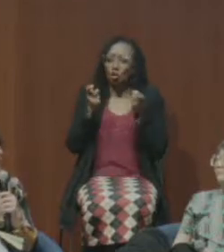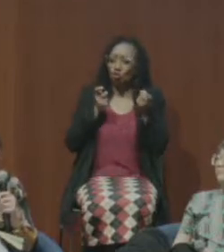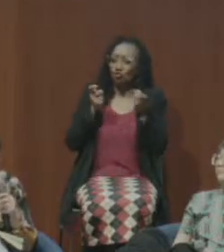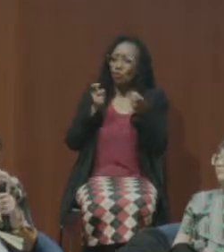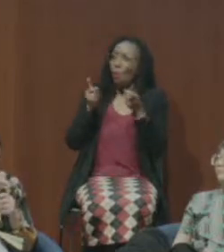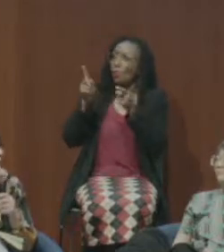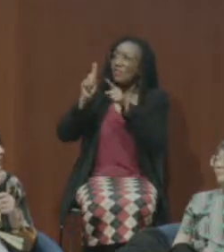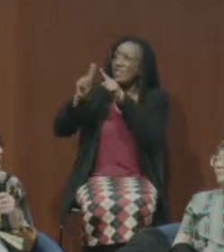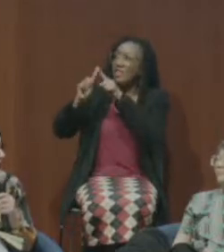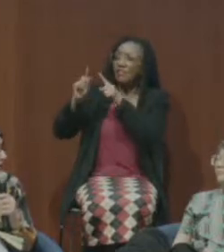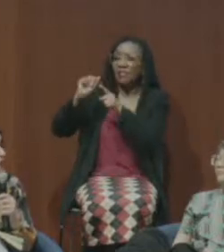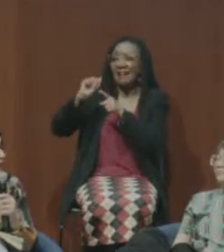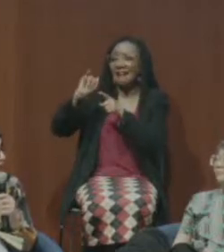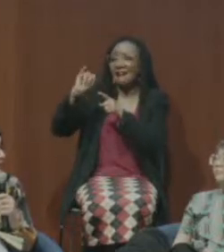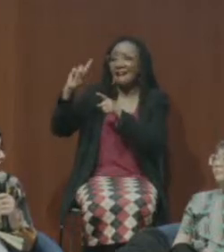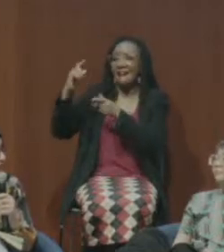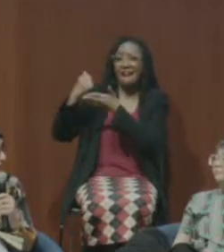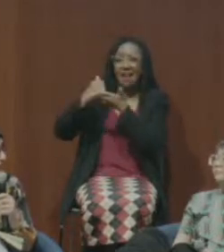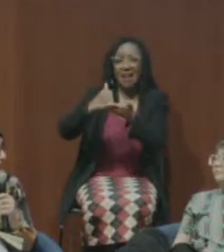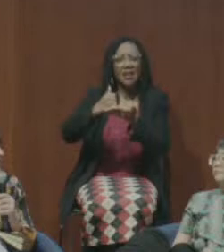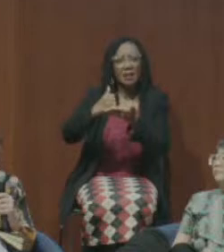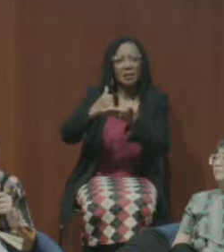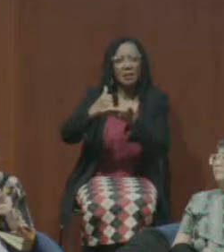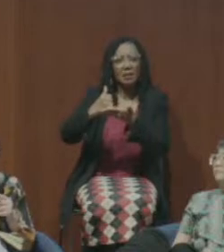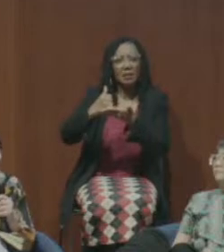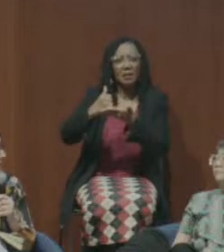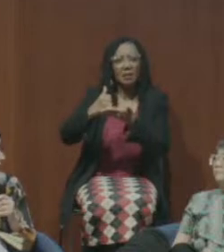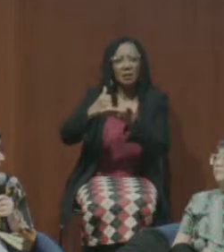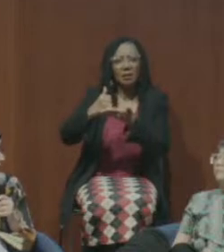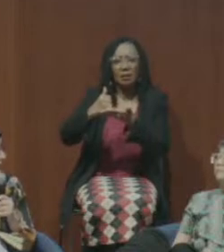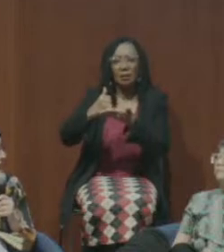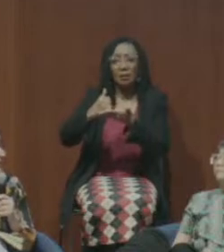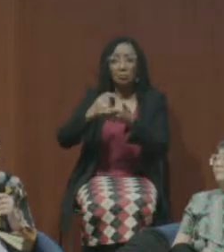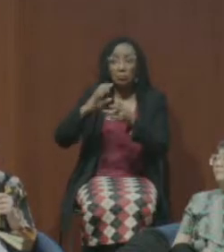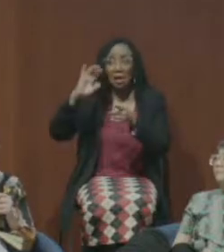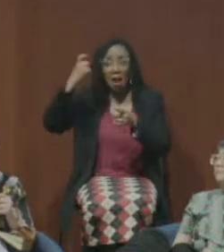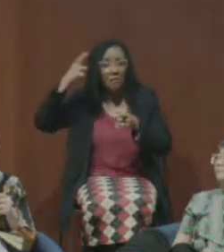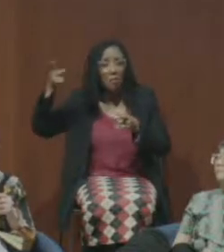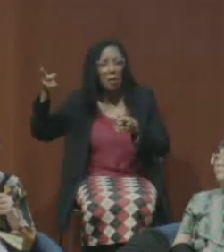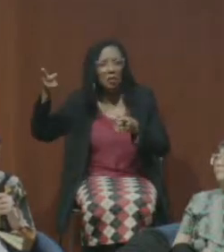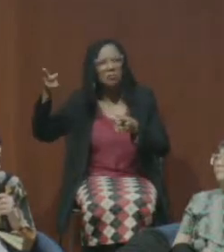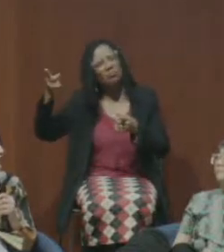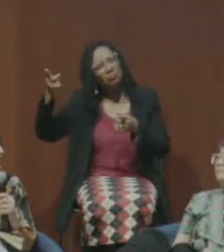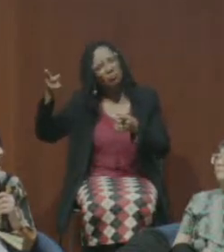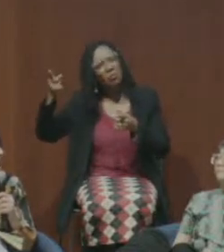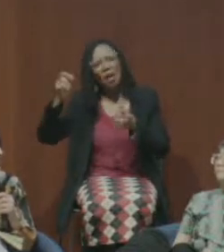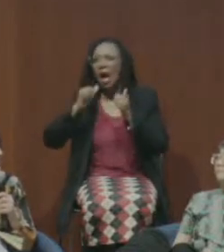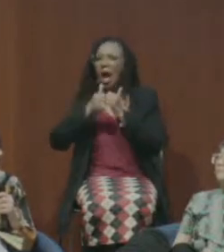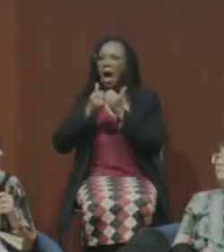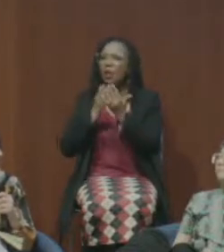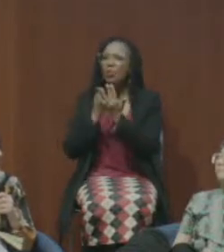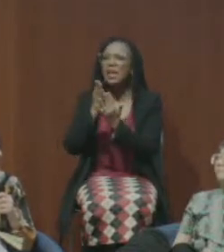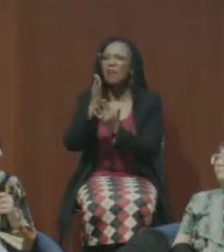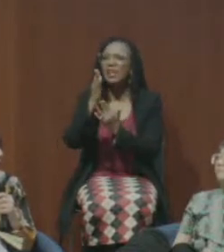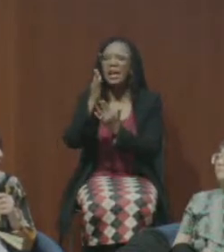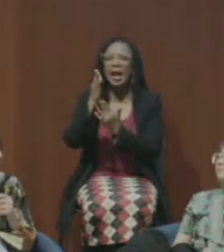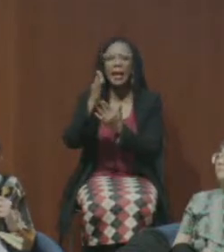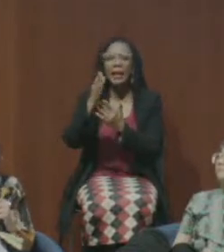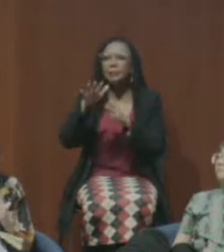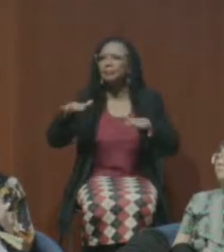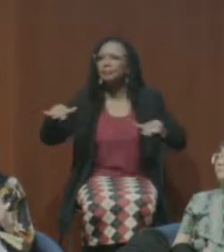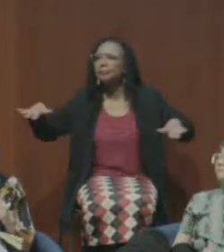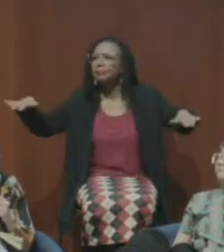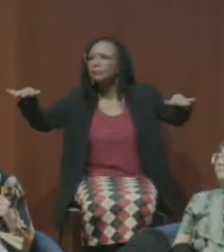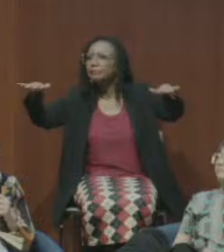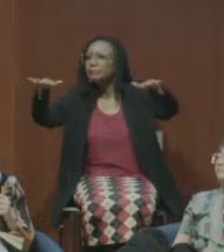aid? And it will be controlled by aid, a quasi-government. How do we navigate these spaces where